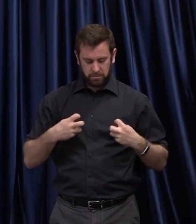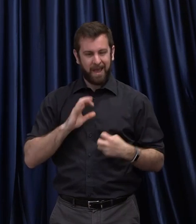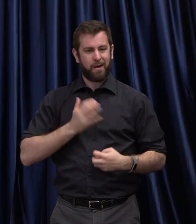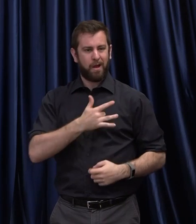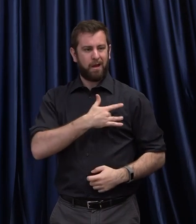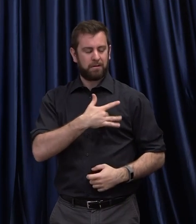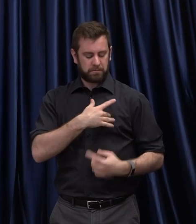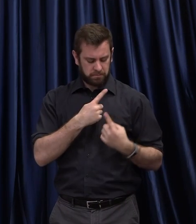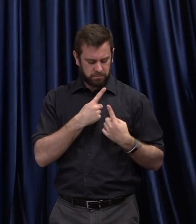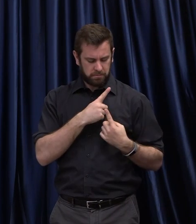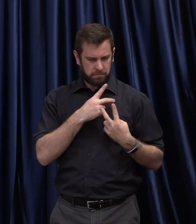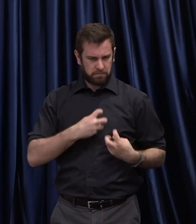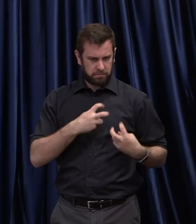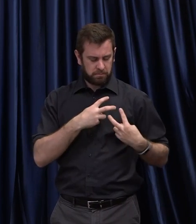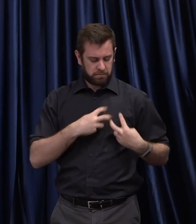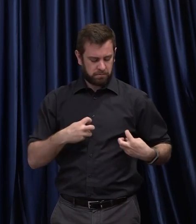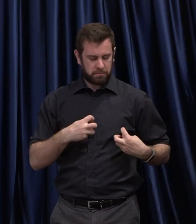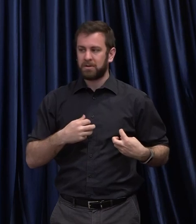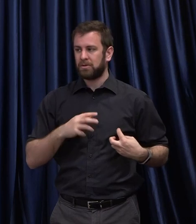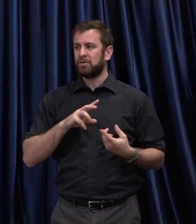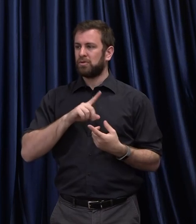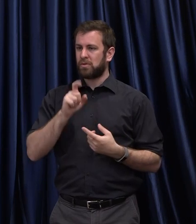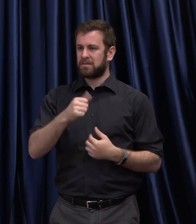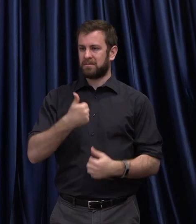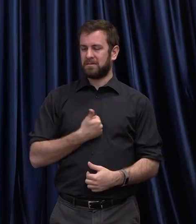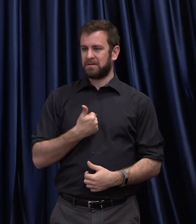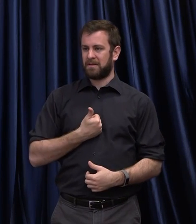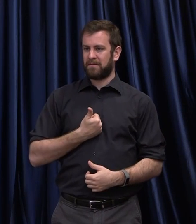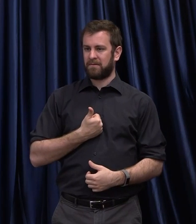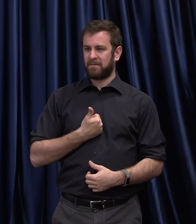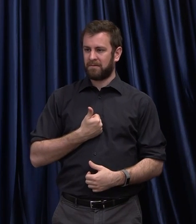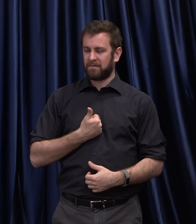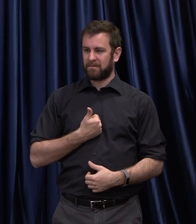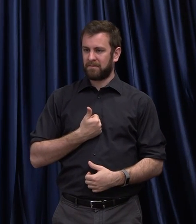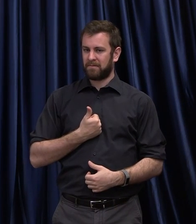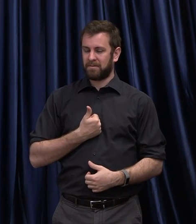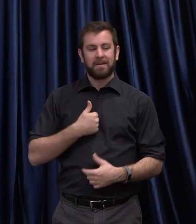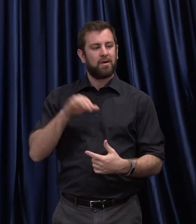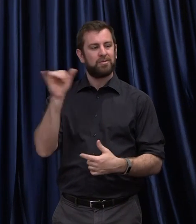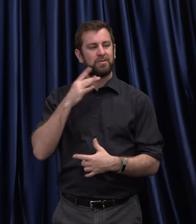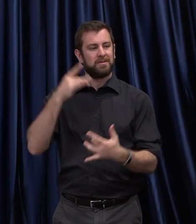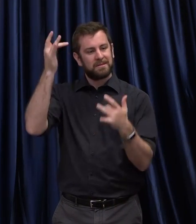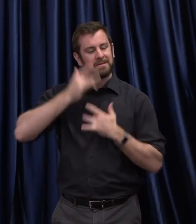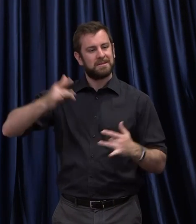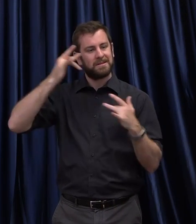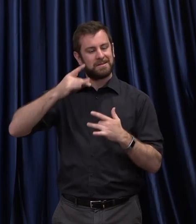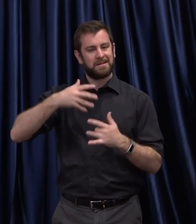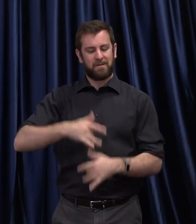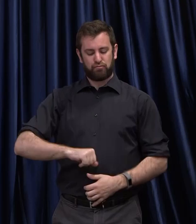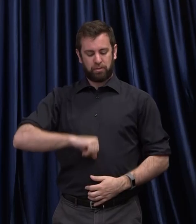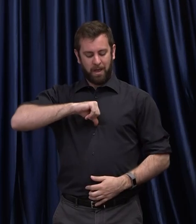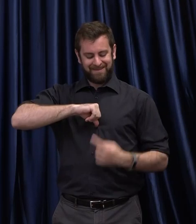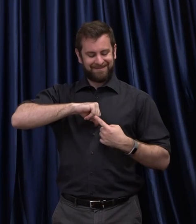very self and the diseases that hit the heart, the disease of pride, being